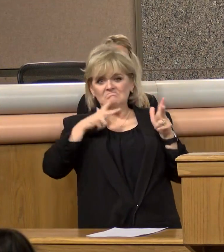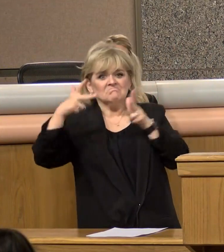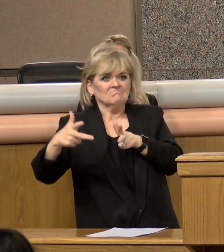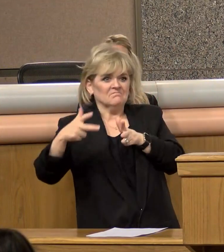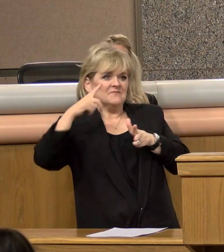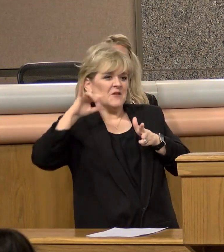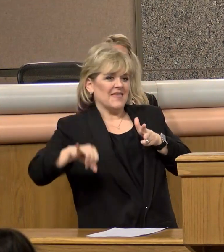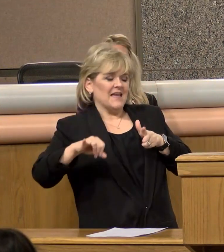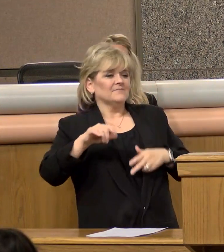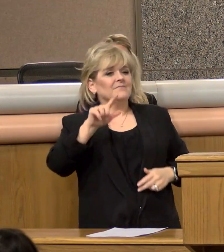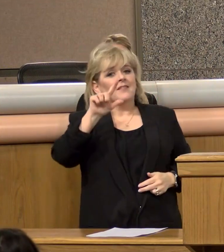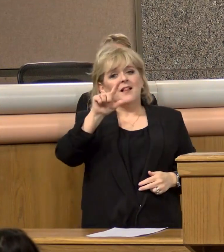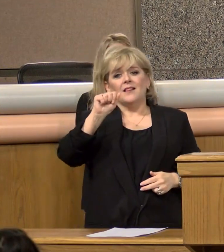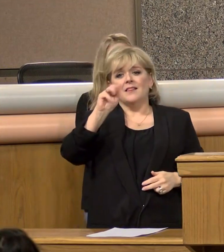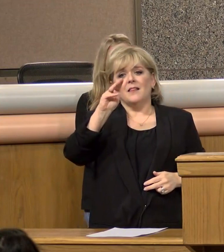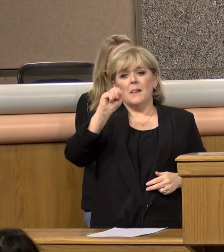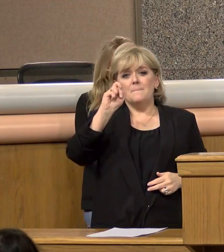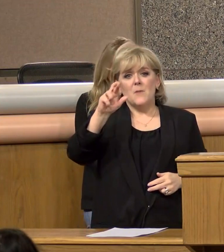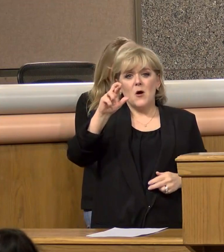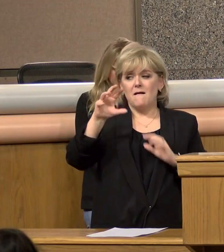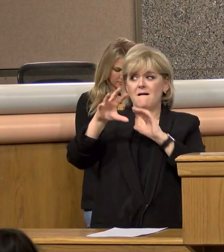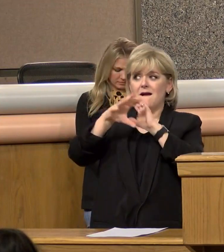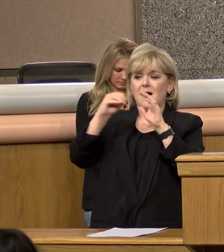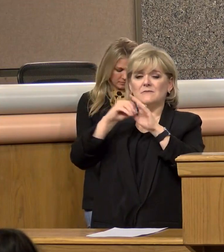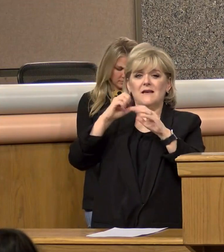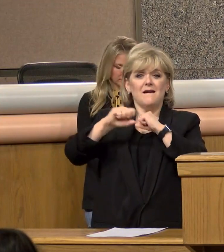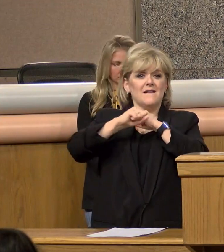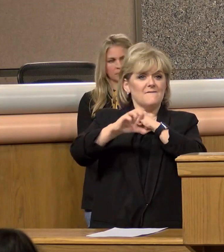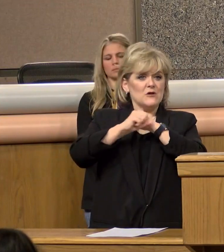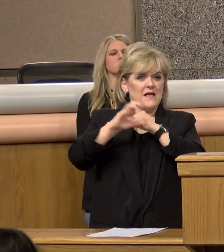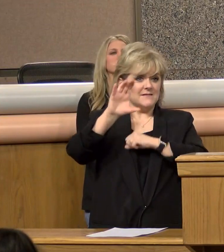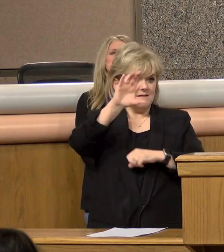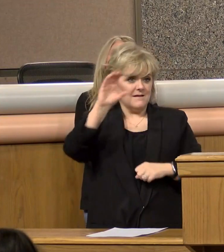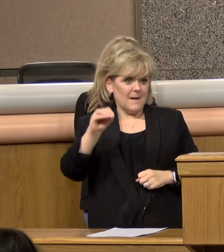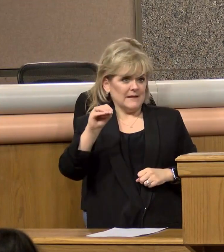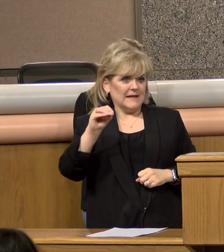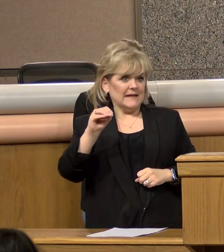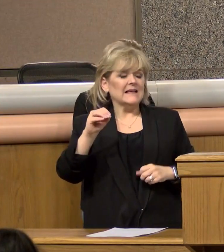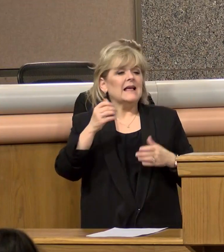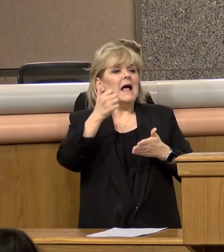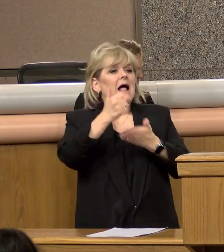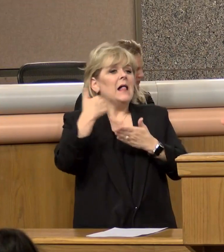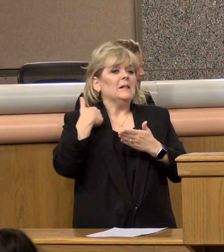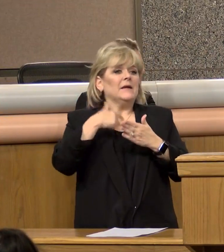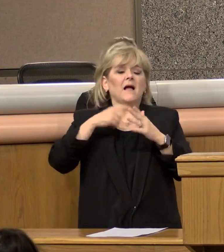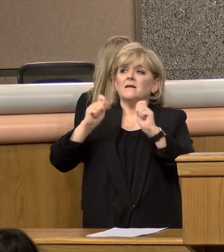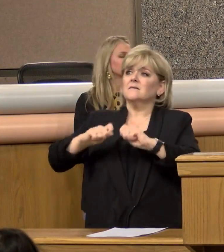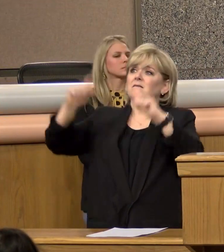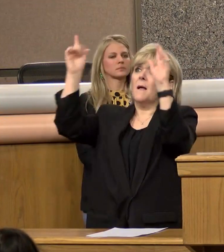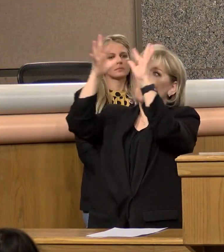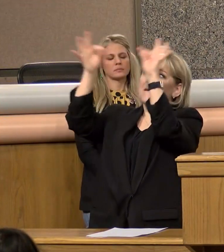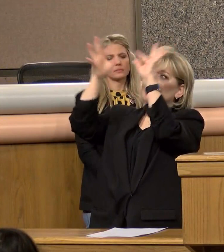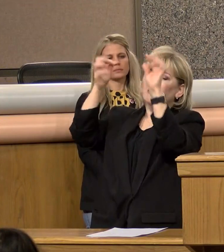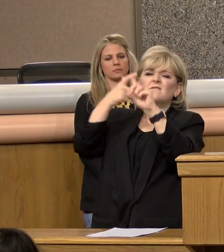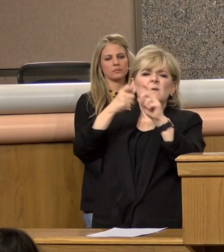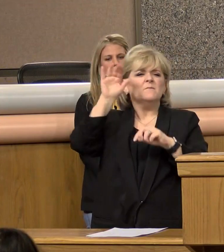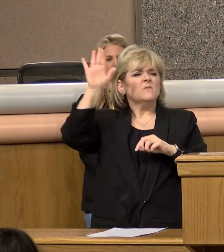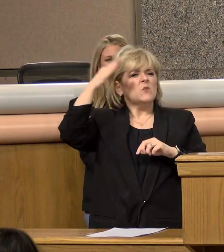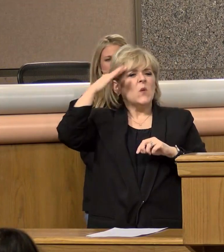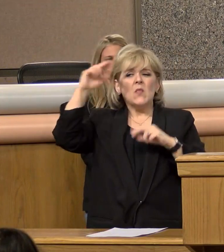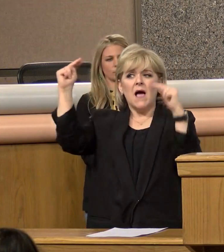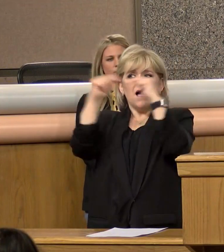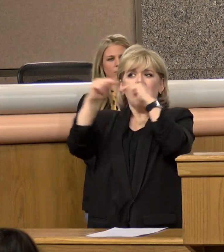Lamar Outdoor Advertising is help is working with us to give us uh access to digital boards so we can do messaging and that's